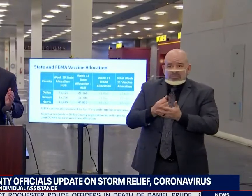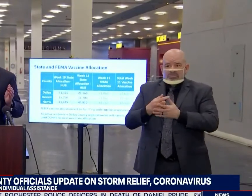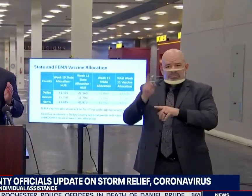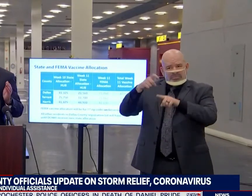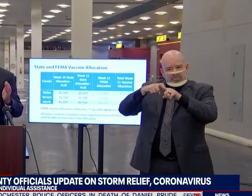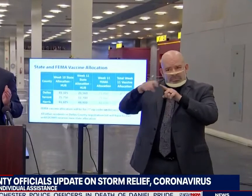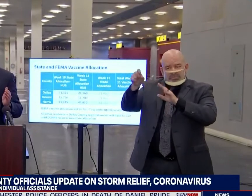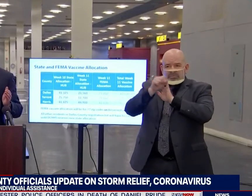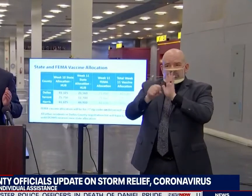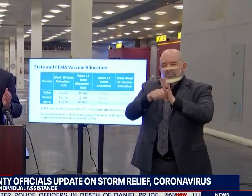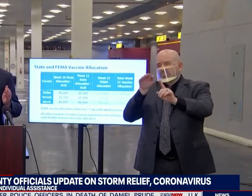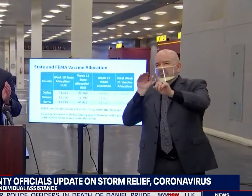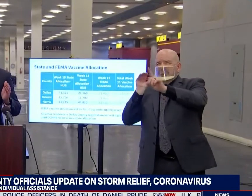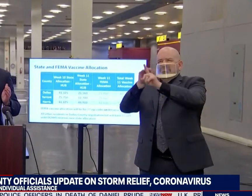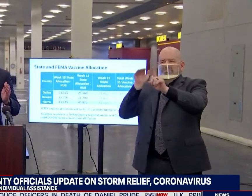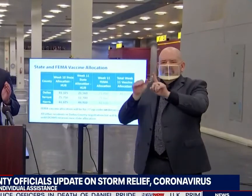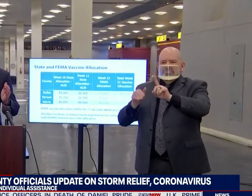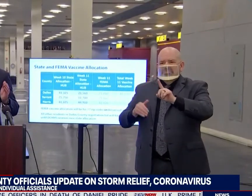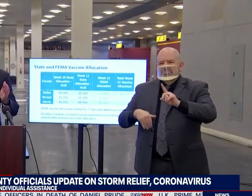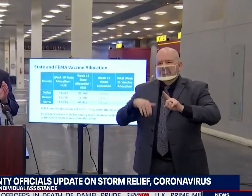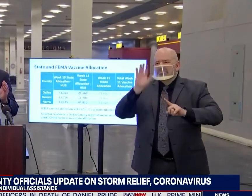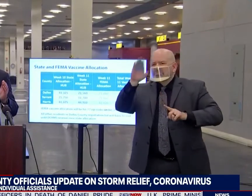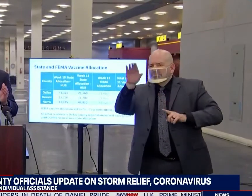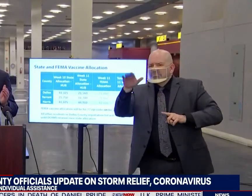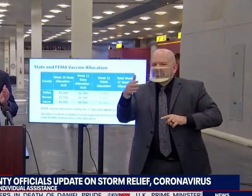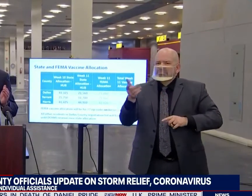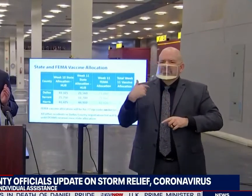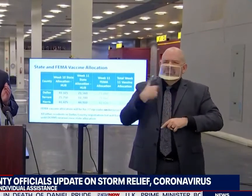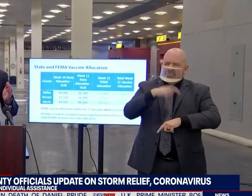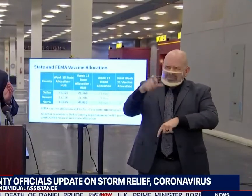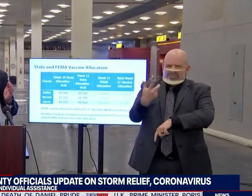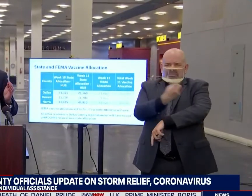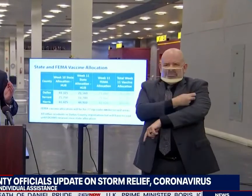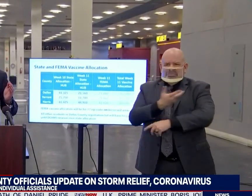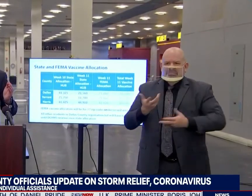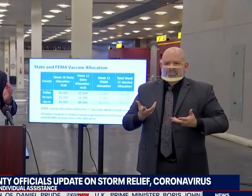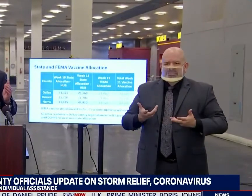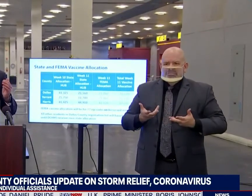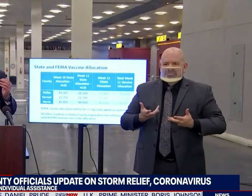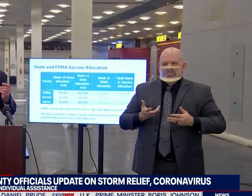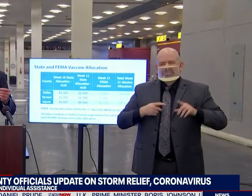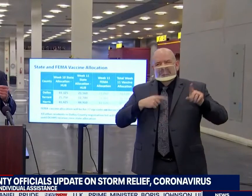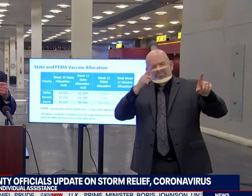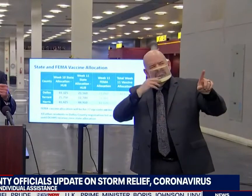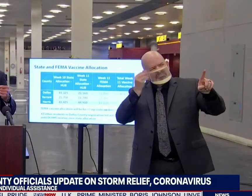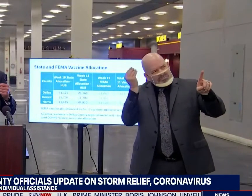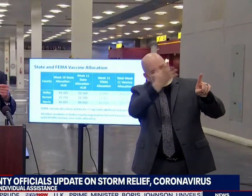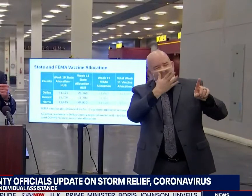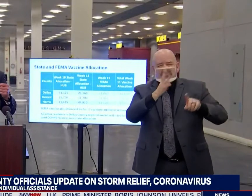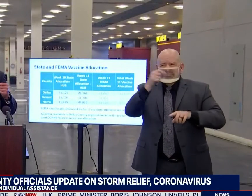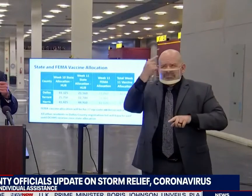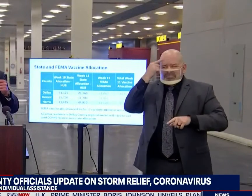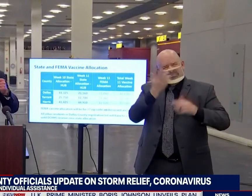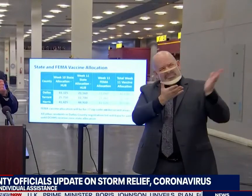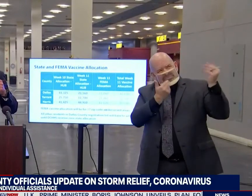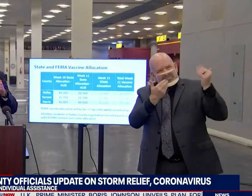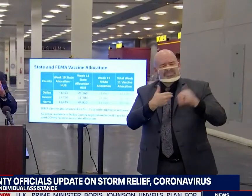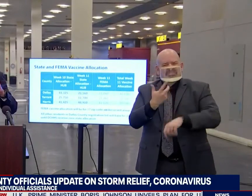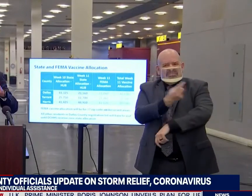representative and state senator and ask them to ask Governor Abbott to restore the vaccine in Dallas and Taran